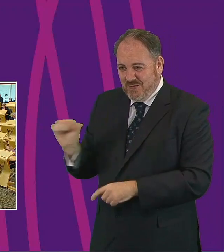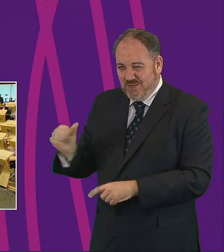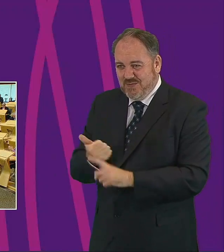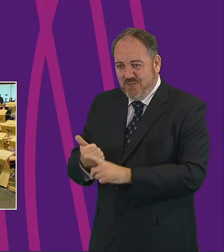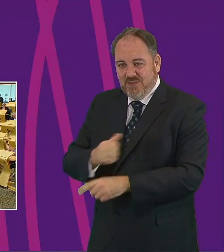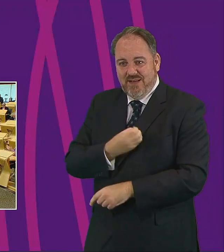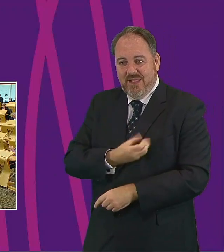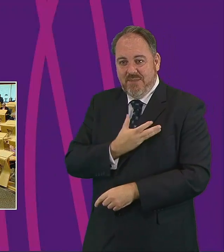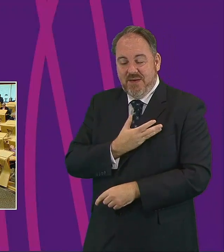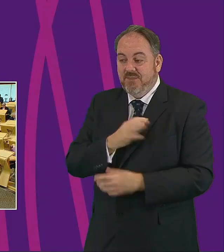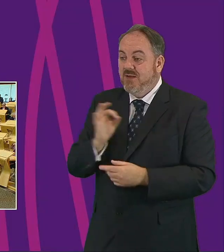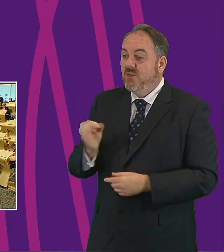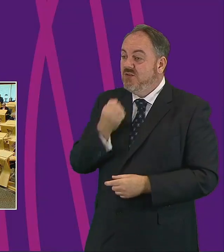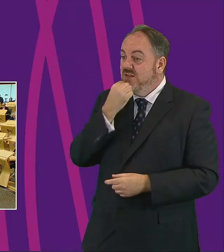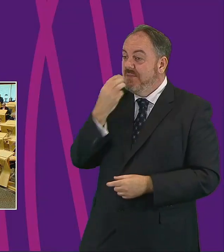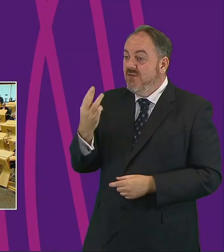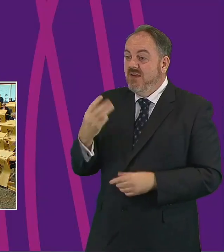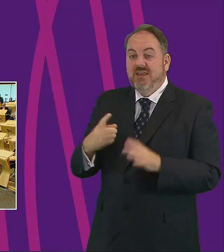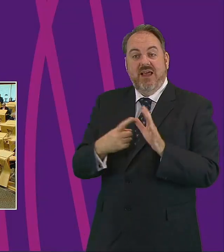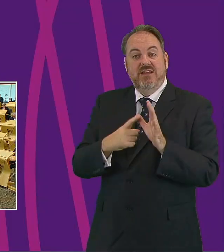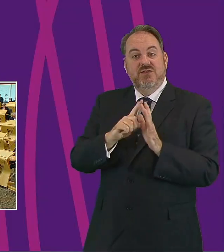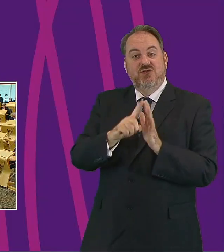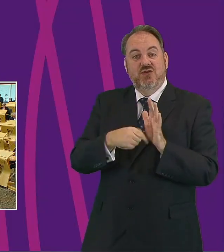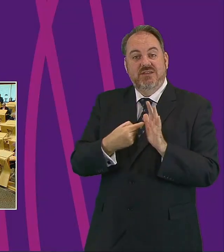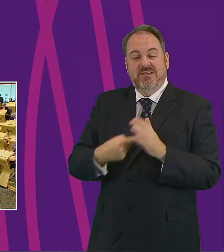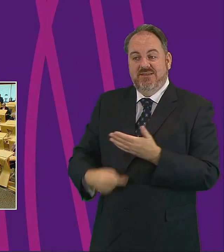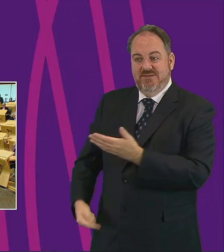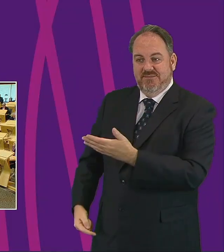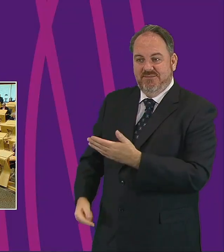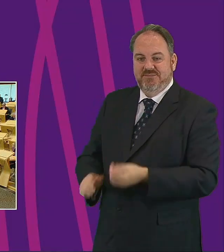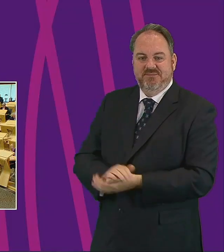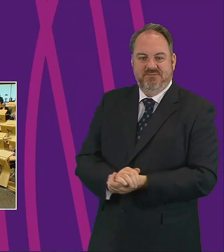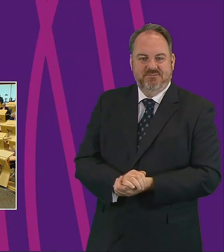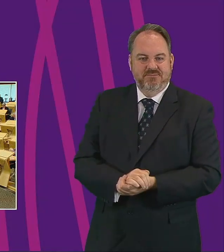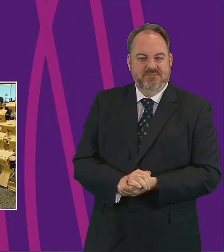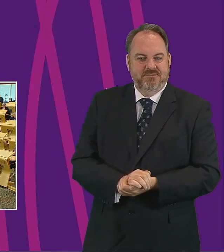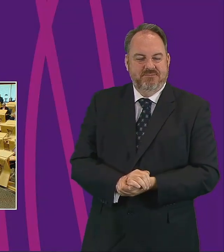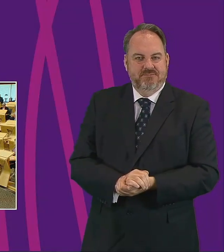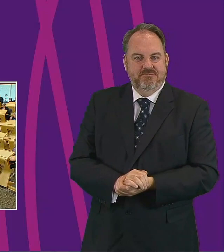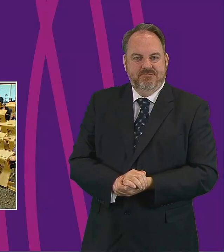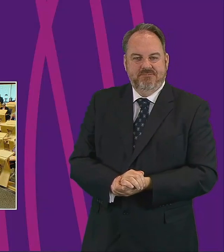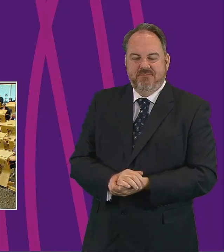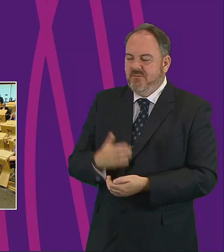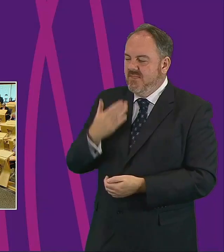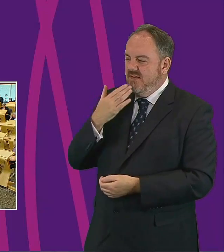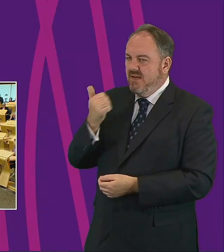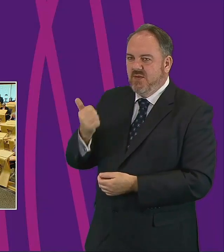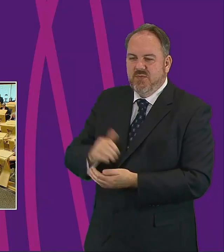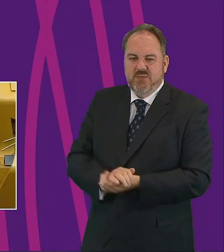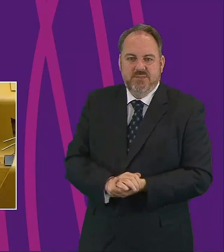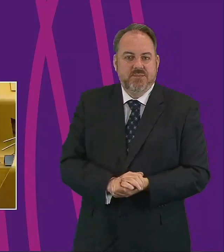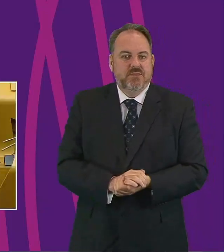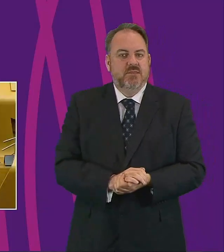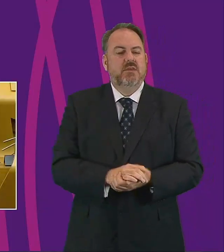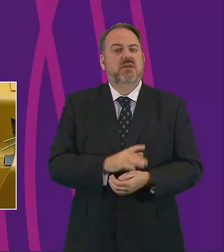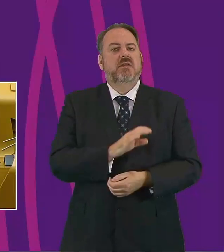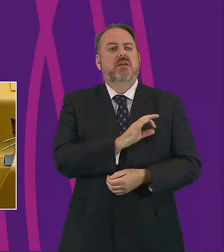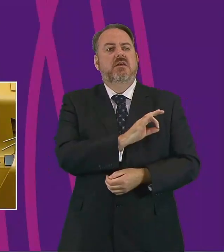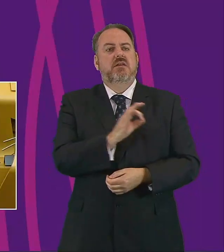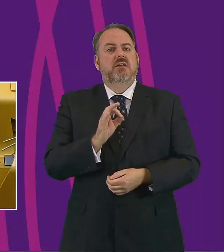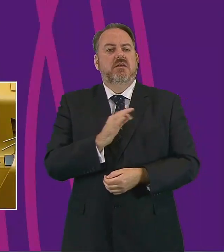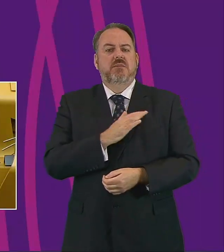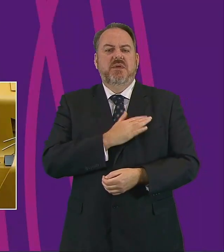Question number 3, Alison Johnson. Thank you, Presiding Officer. I'm sure members will join me in